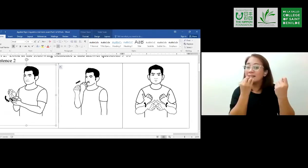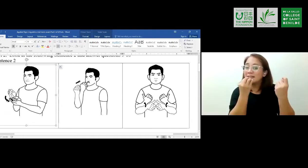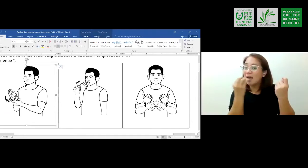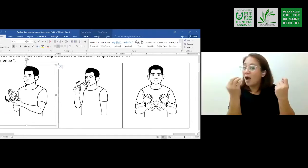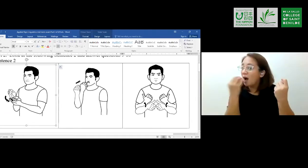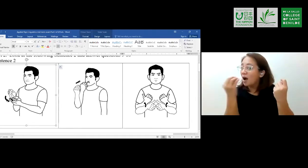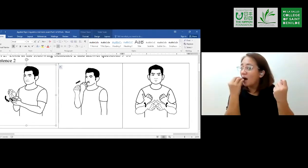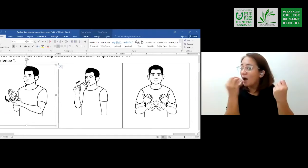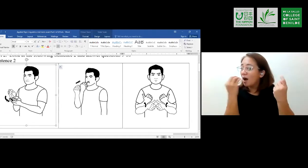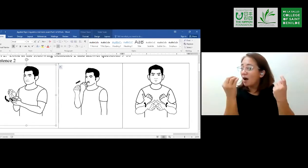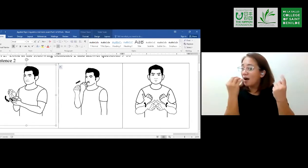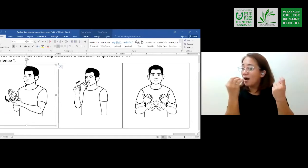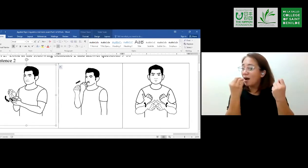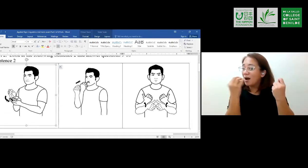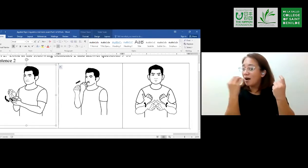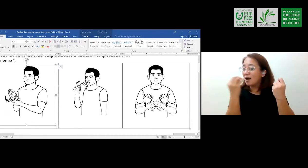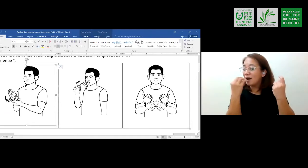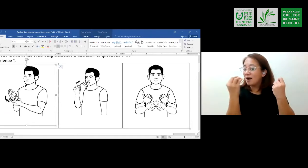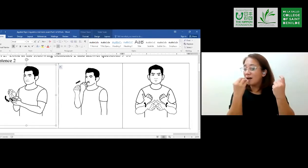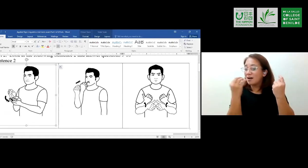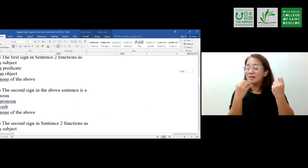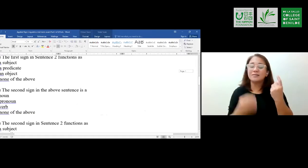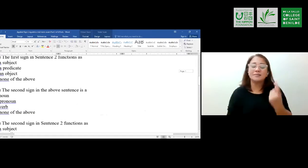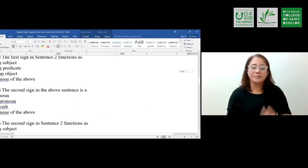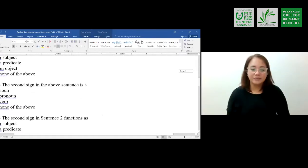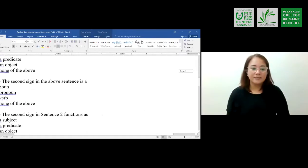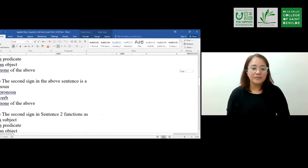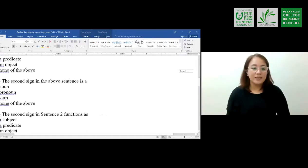Second sign, eat, is a